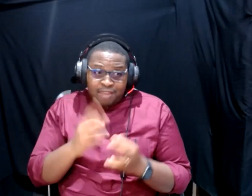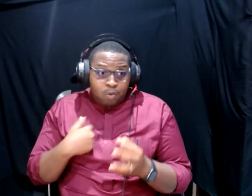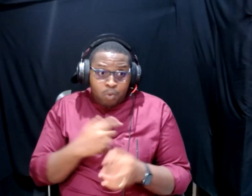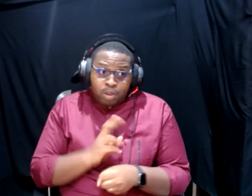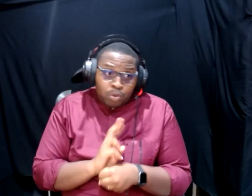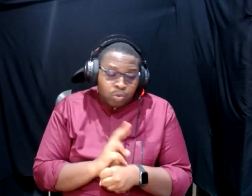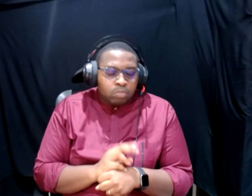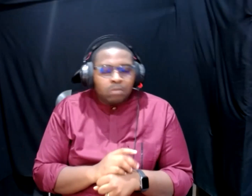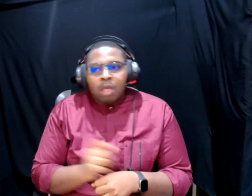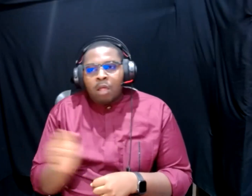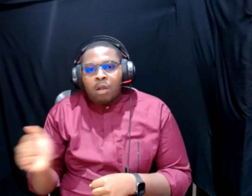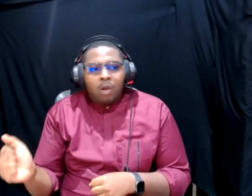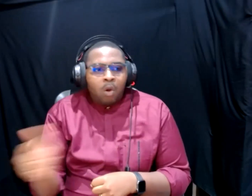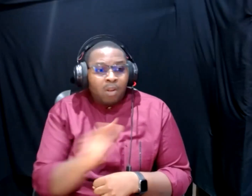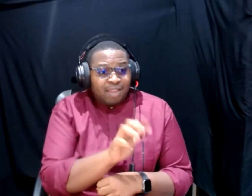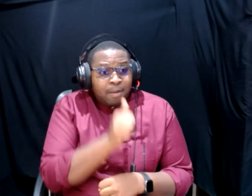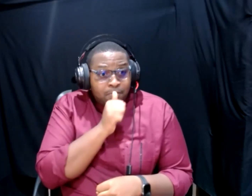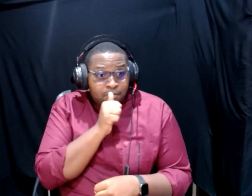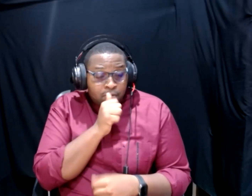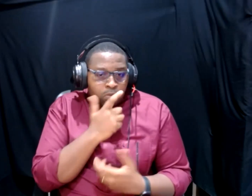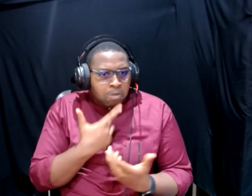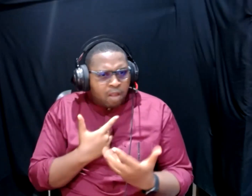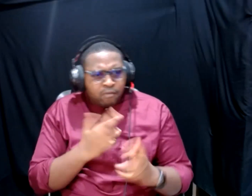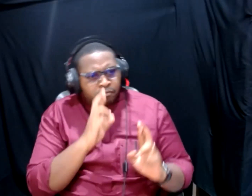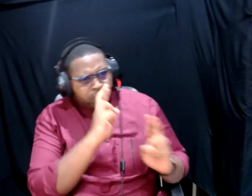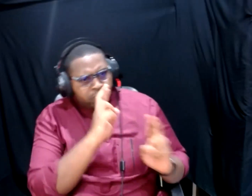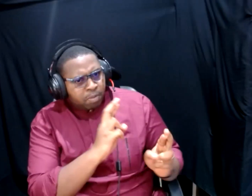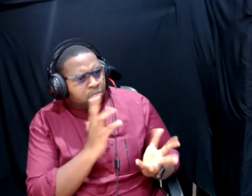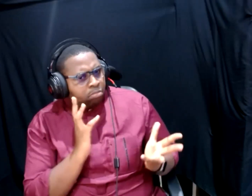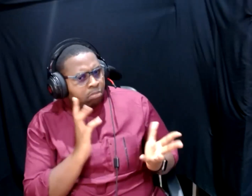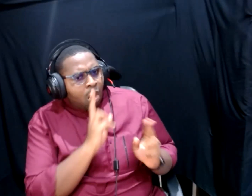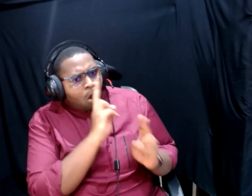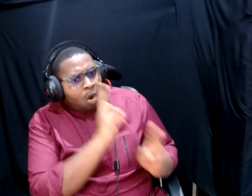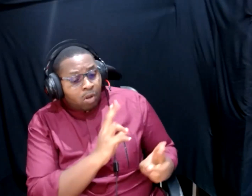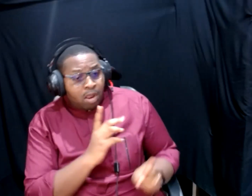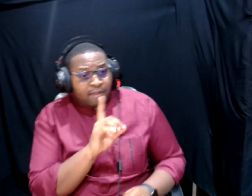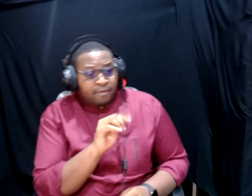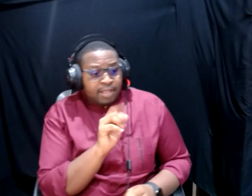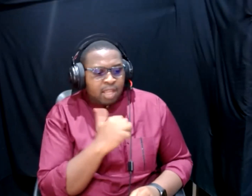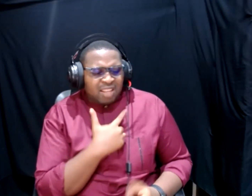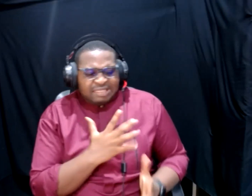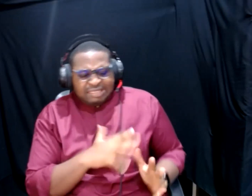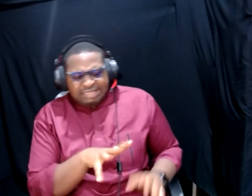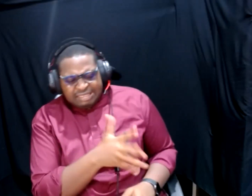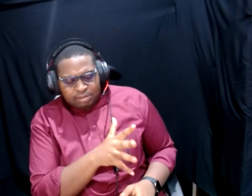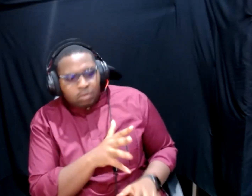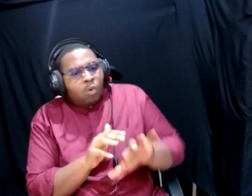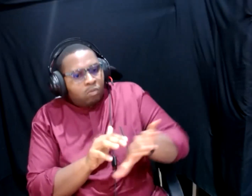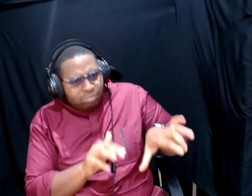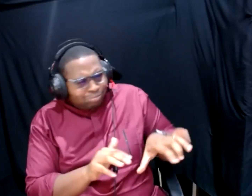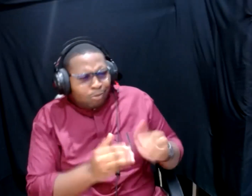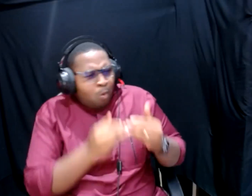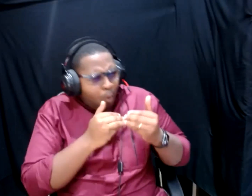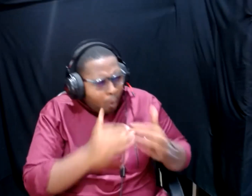all personal privacy rights are stringently honored, any bias in the data accounted for and addressed, and that only strength-based,